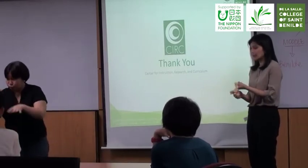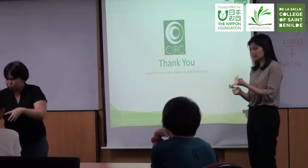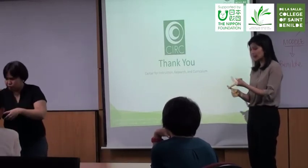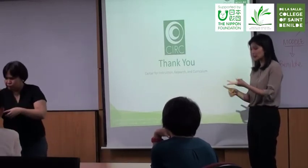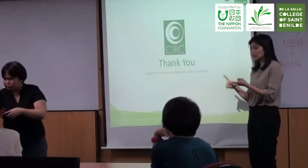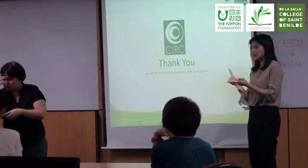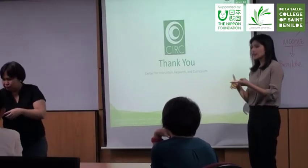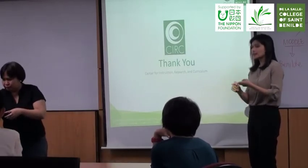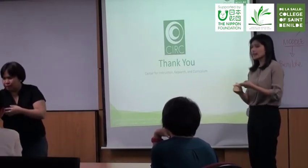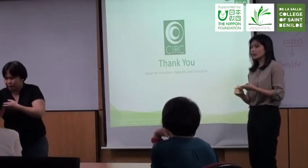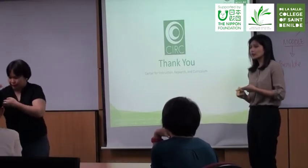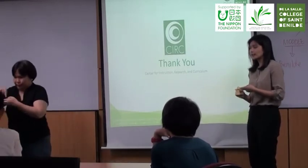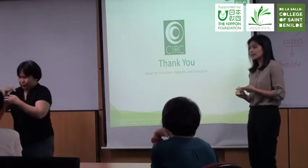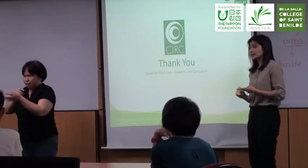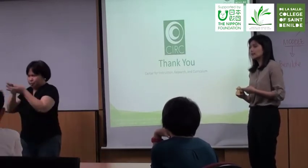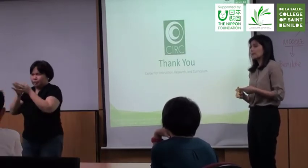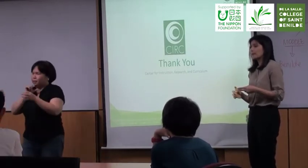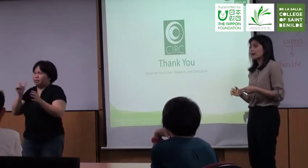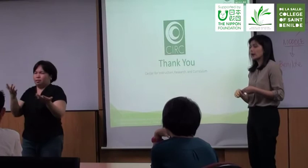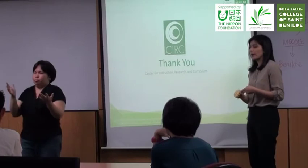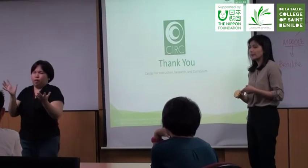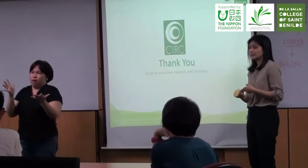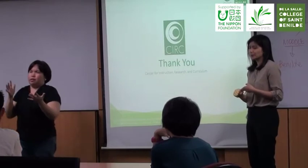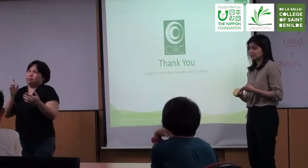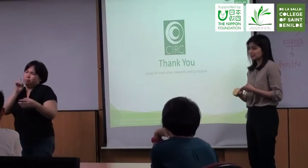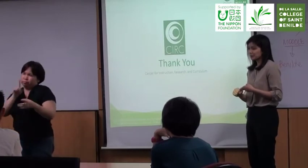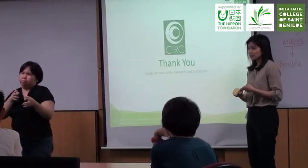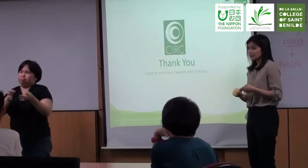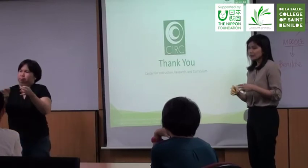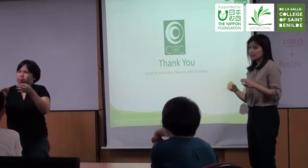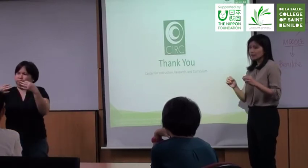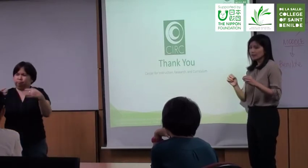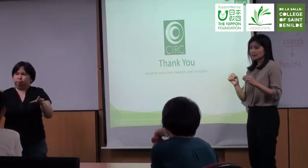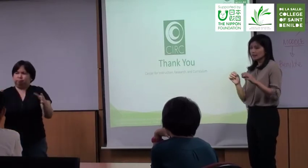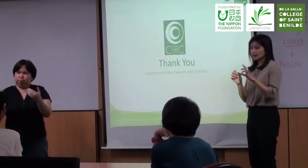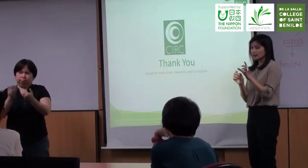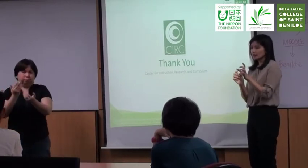one practical application. Secondly,